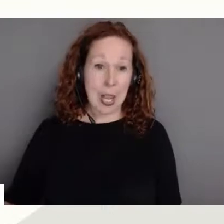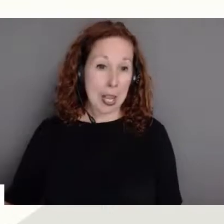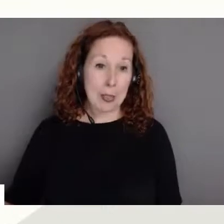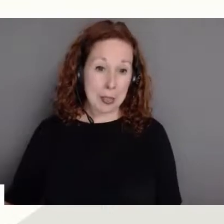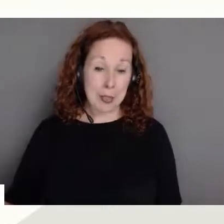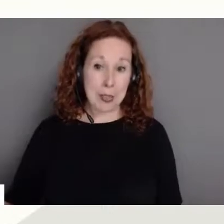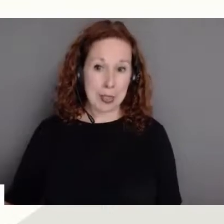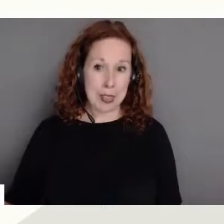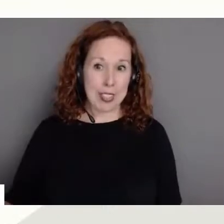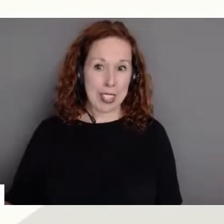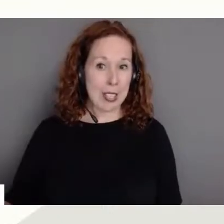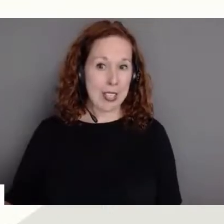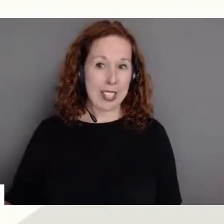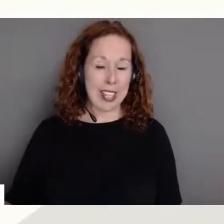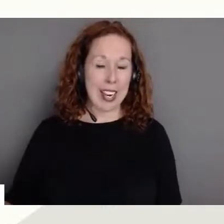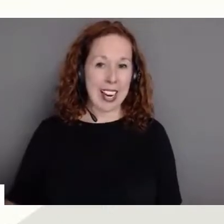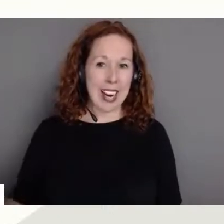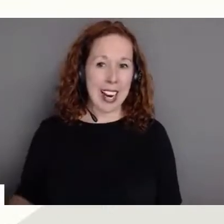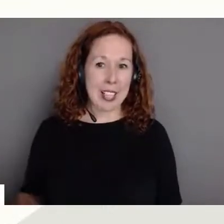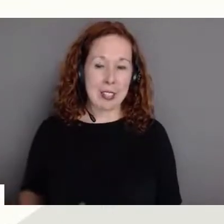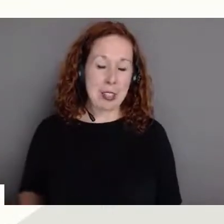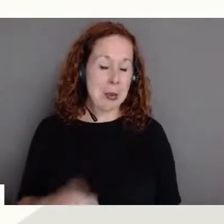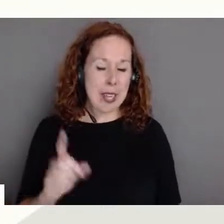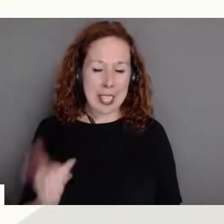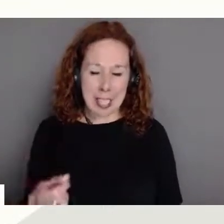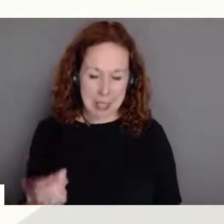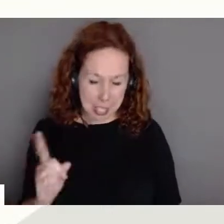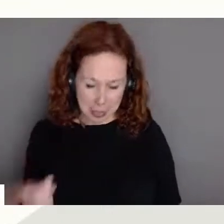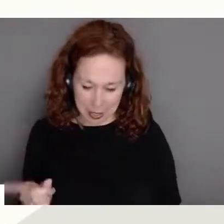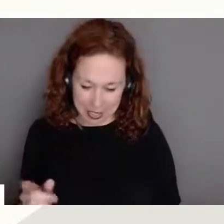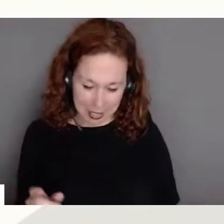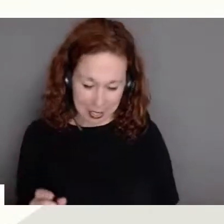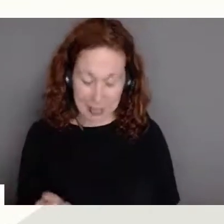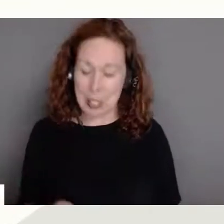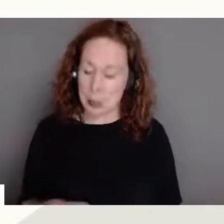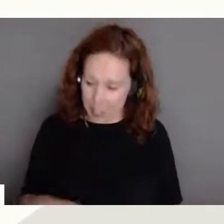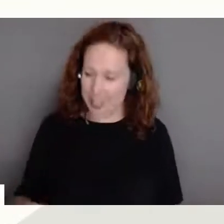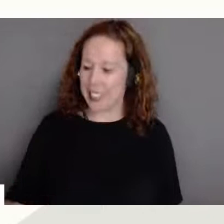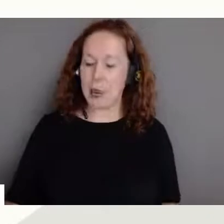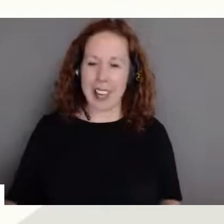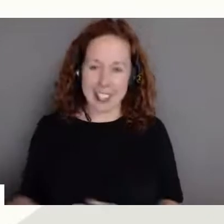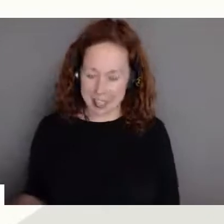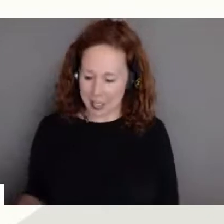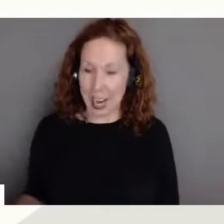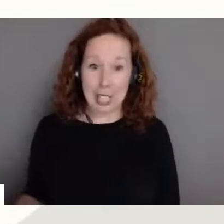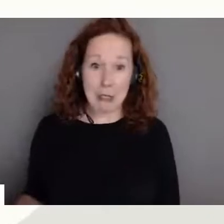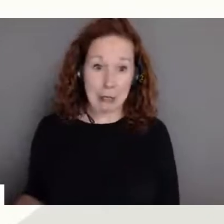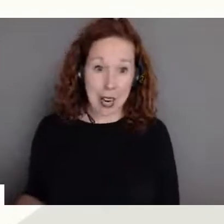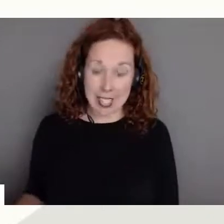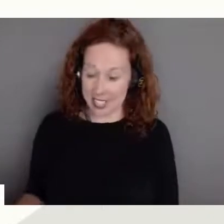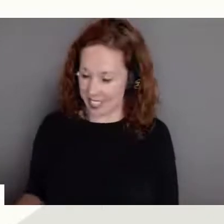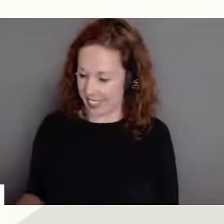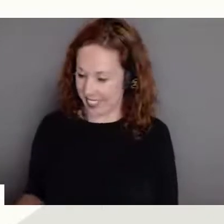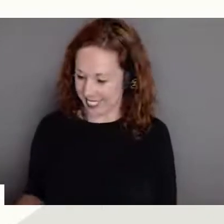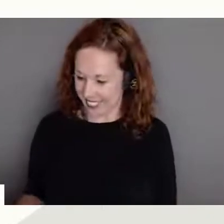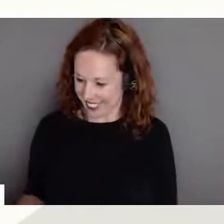but if you do, I'd love to hear it in your words. Do you know what? I'd love to hear you would. Oh.